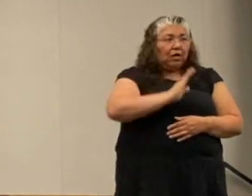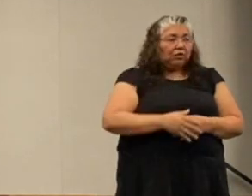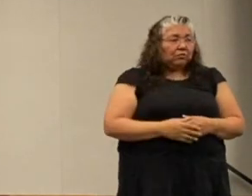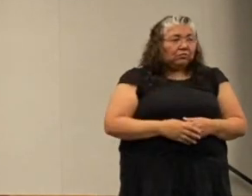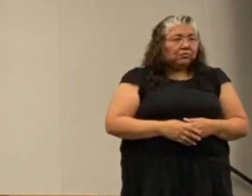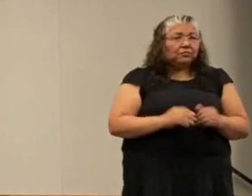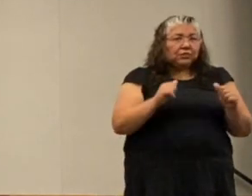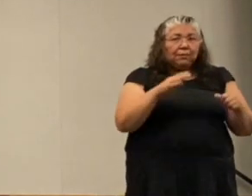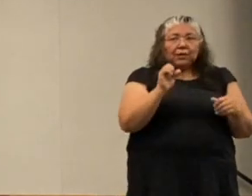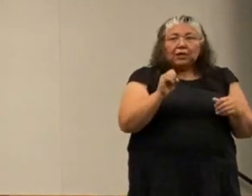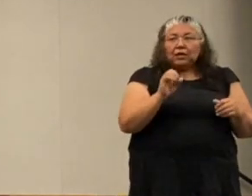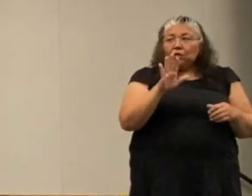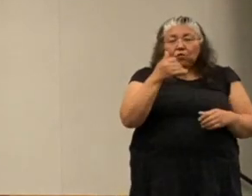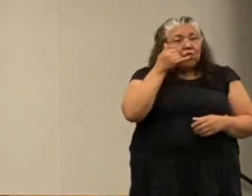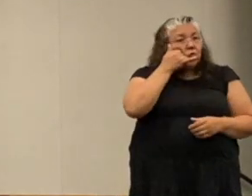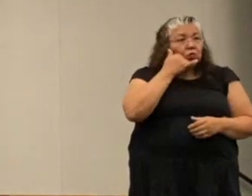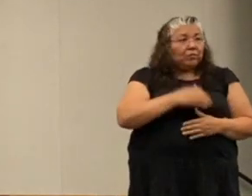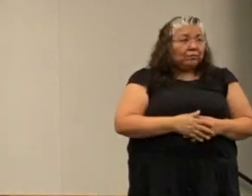Could it be your phone?